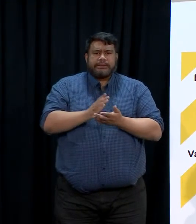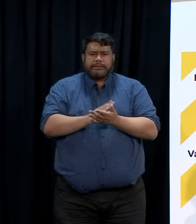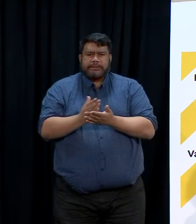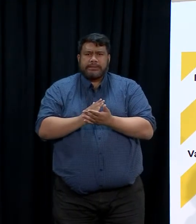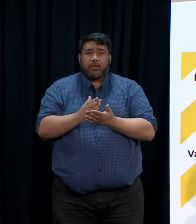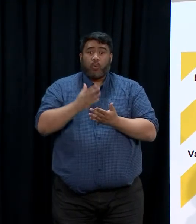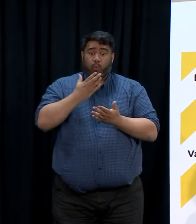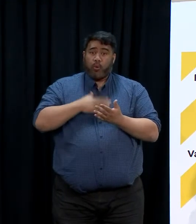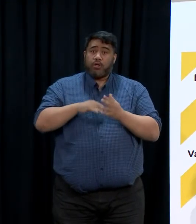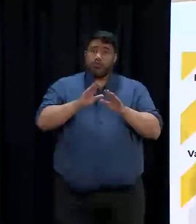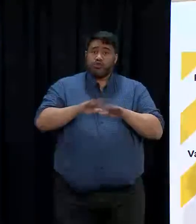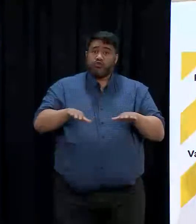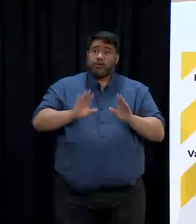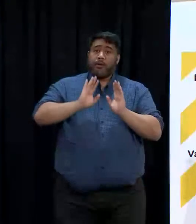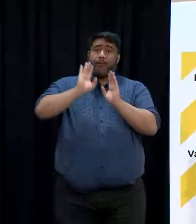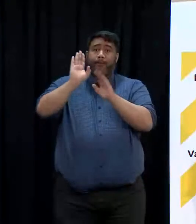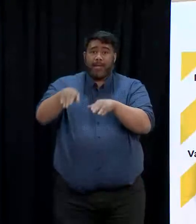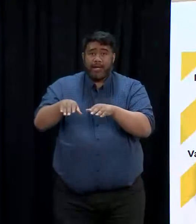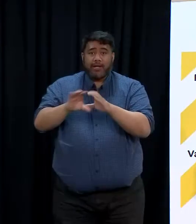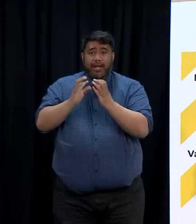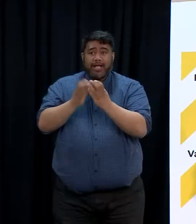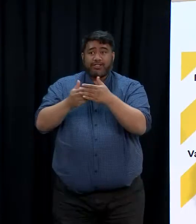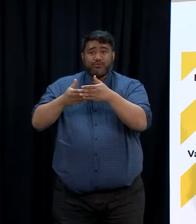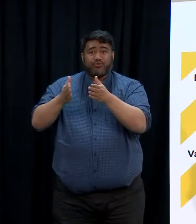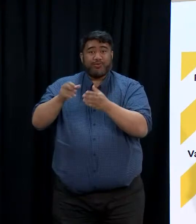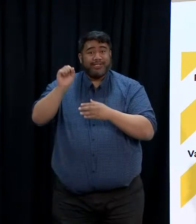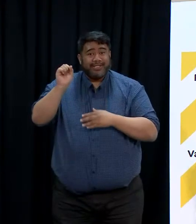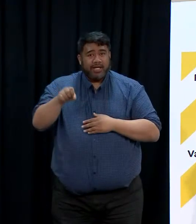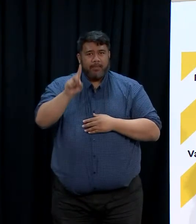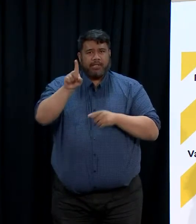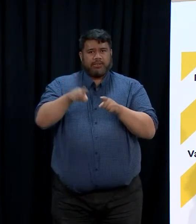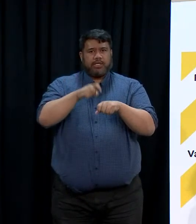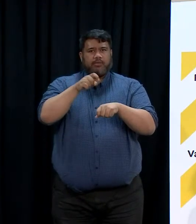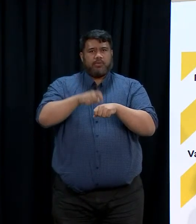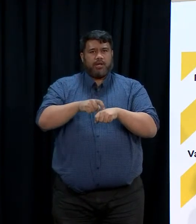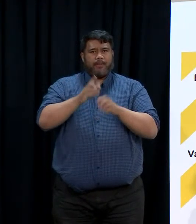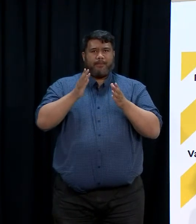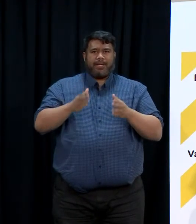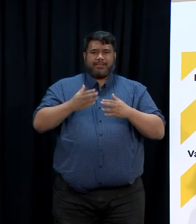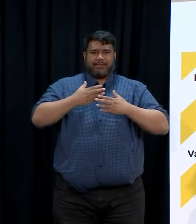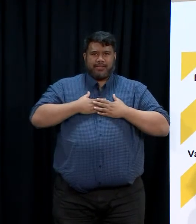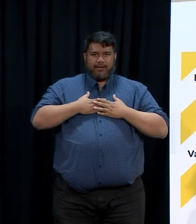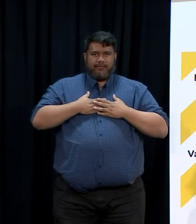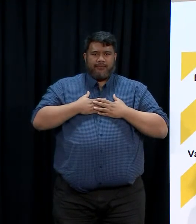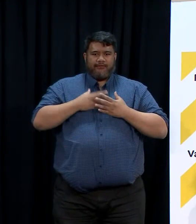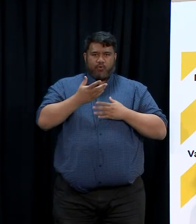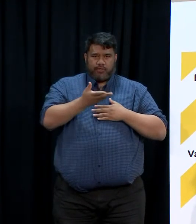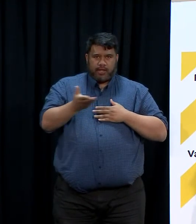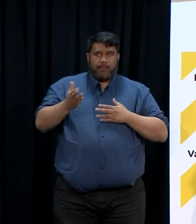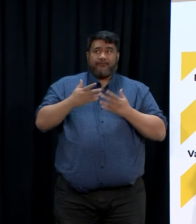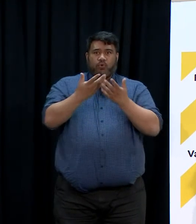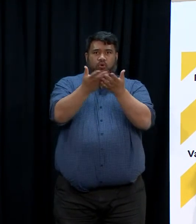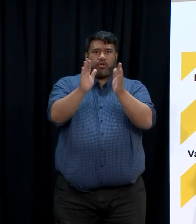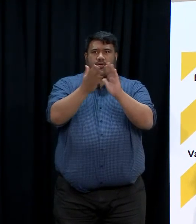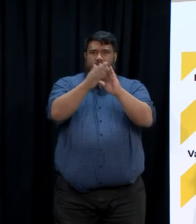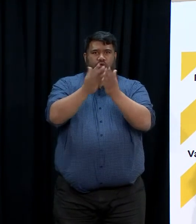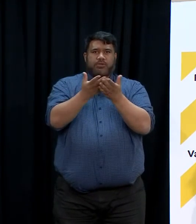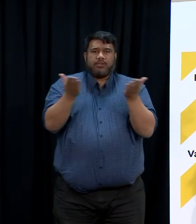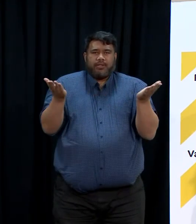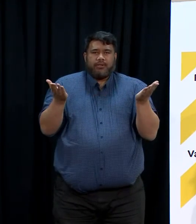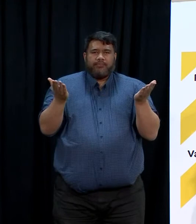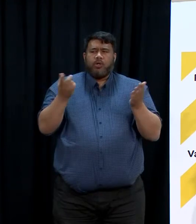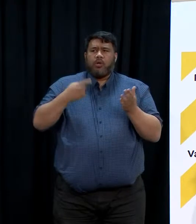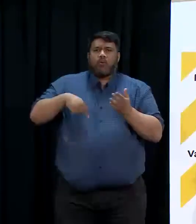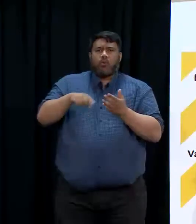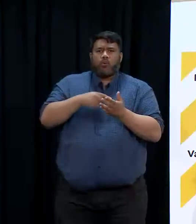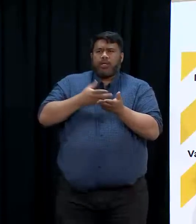young people back into the classroom as soon as we can, but we also want to keep them and the wider community safe. We've been consulting with